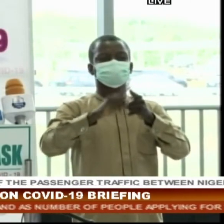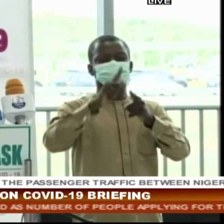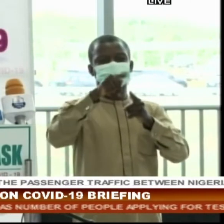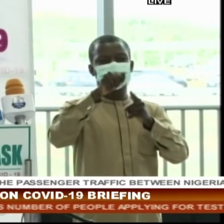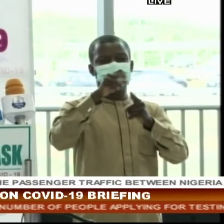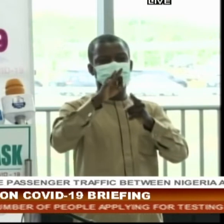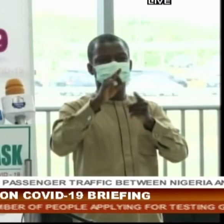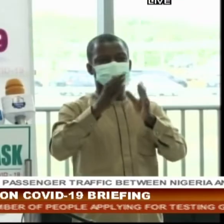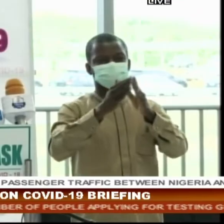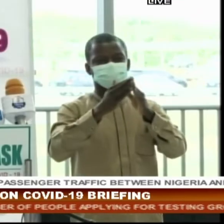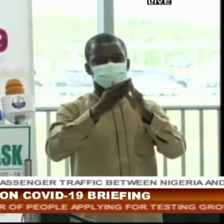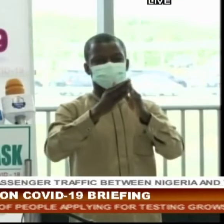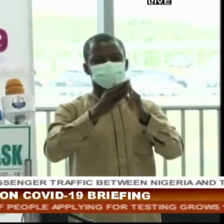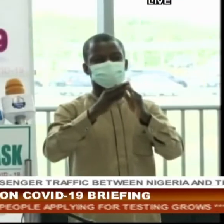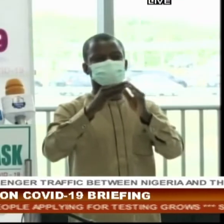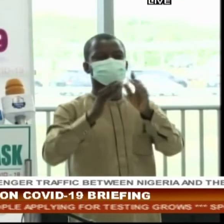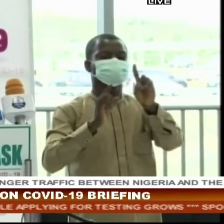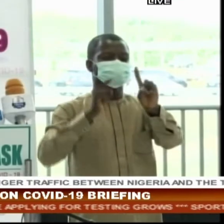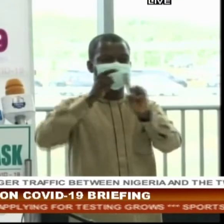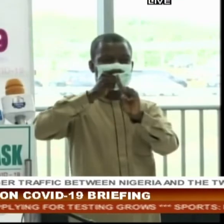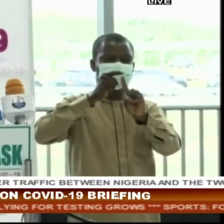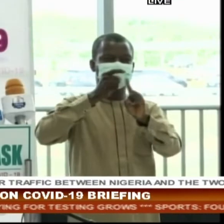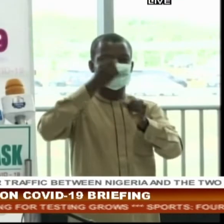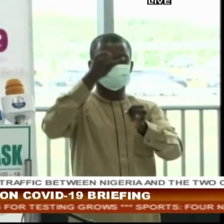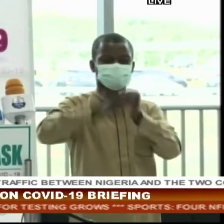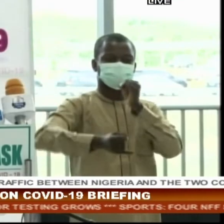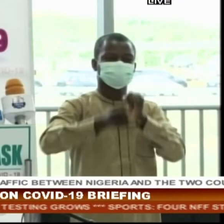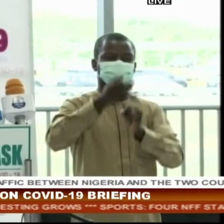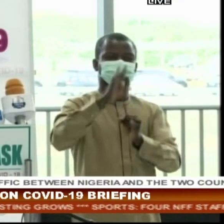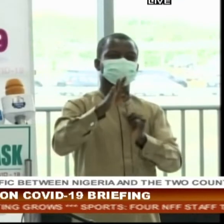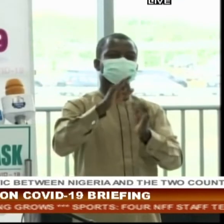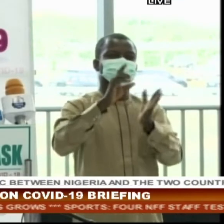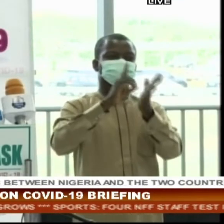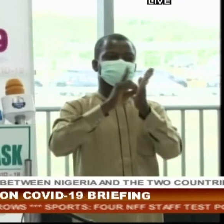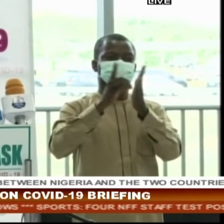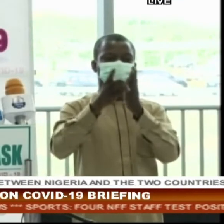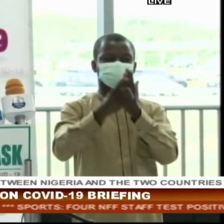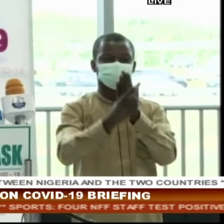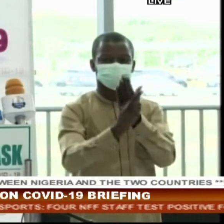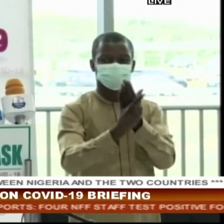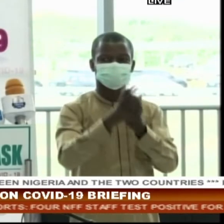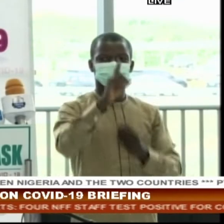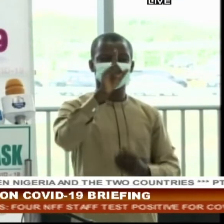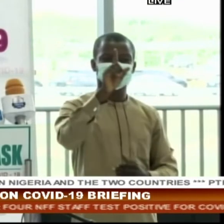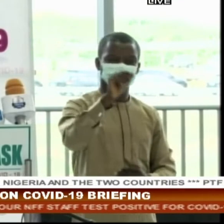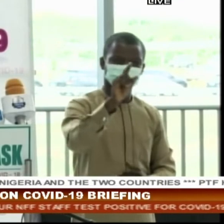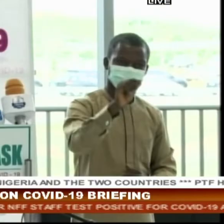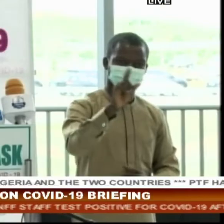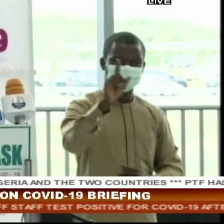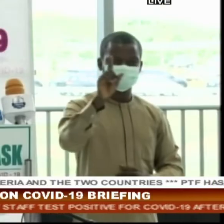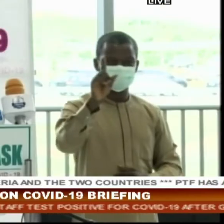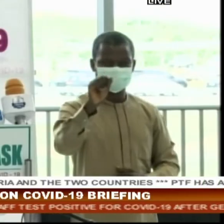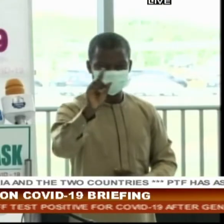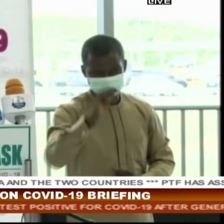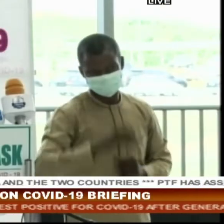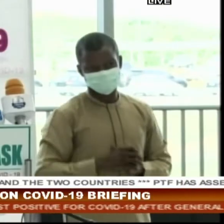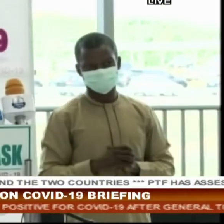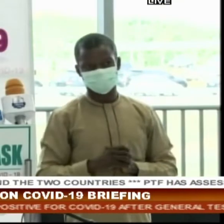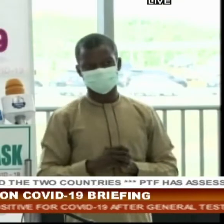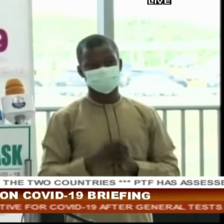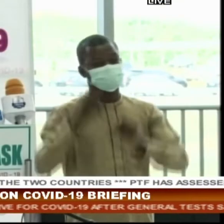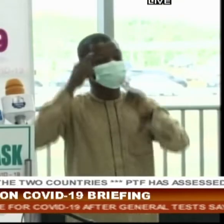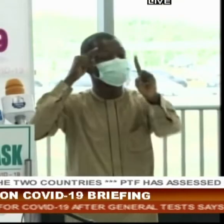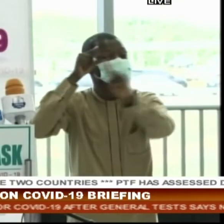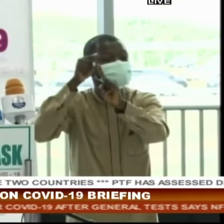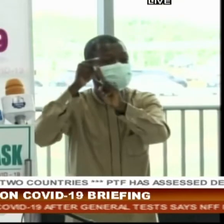Force until the end of December 2020. The objective